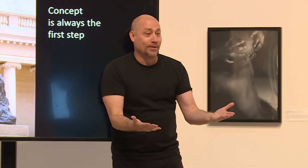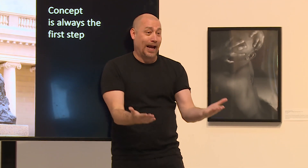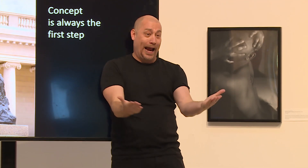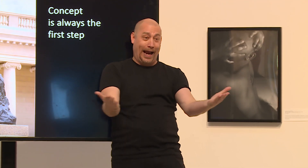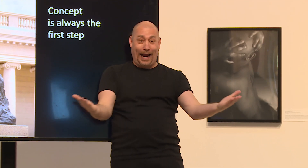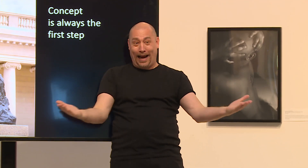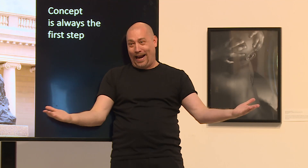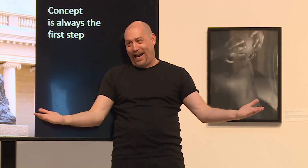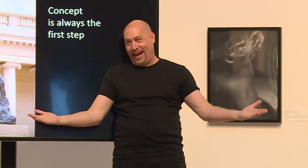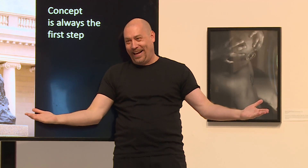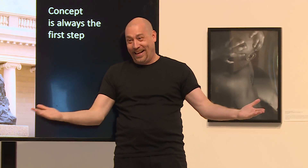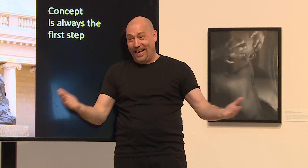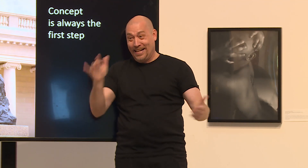it that I would need to have in order to do this.